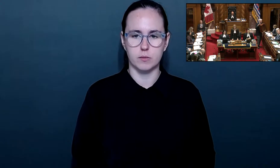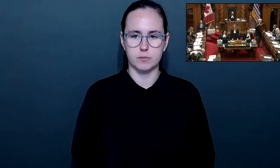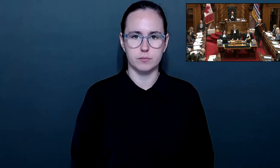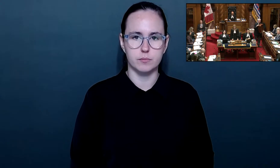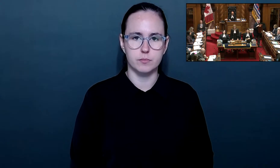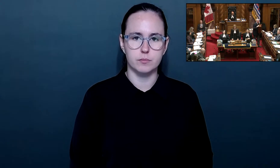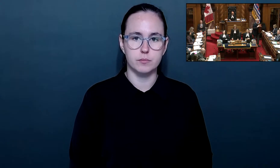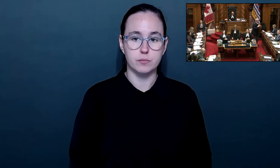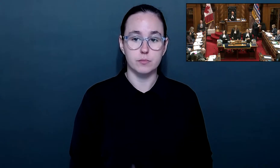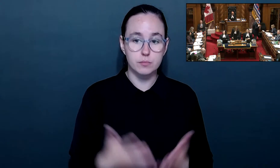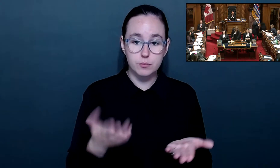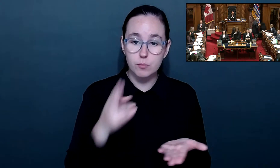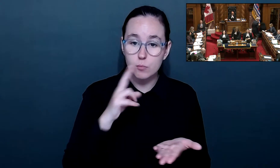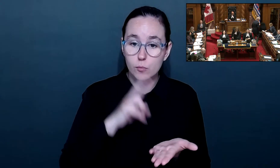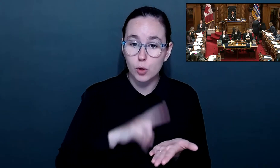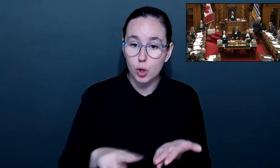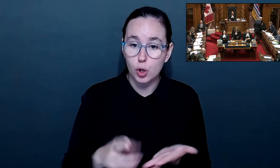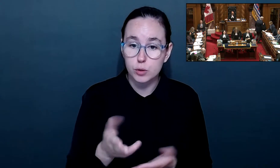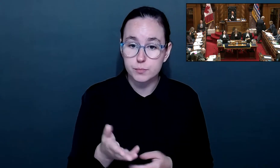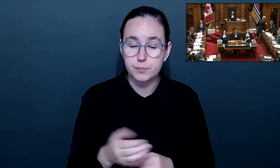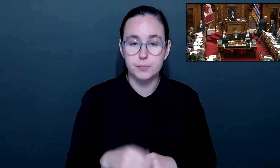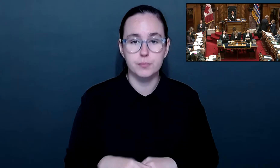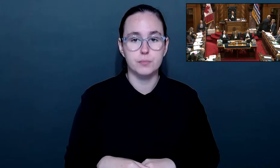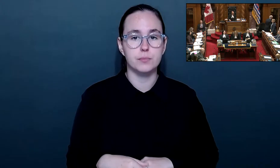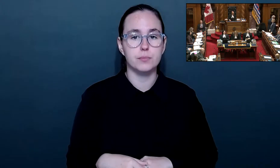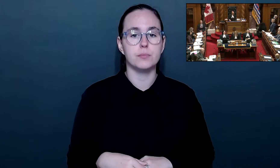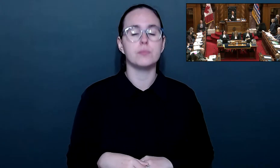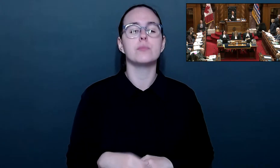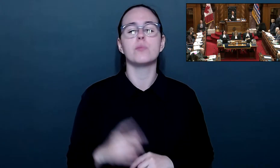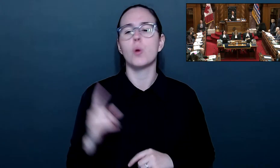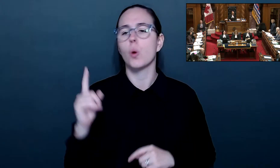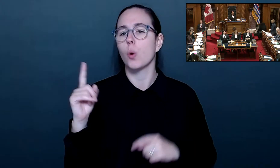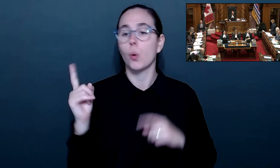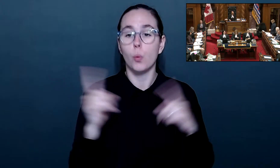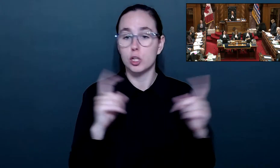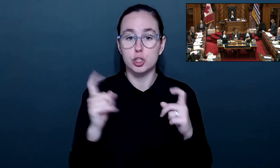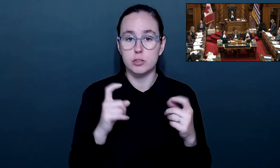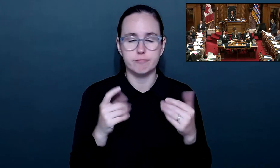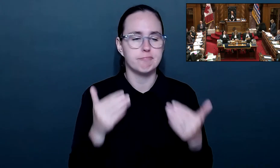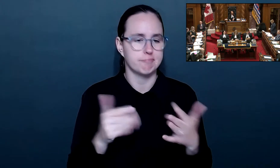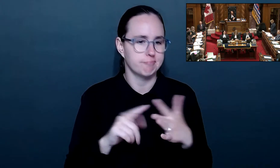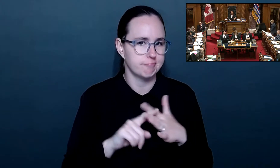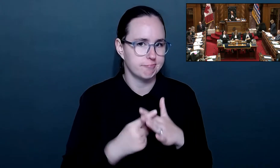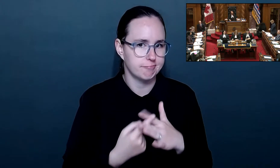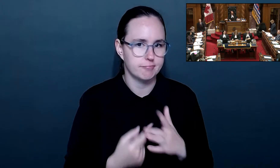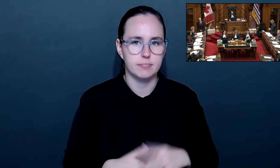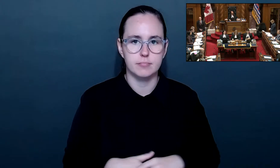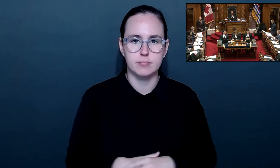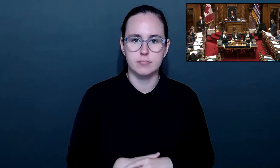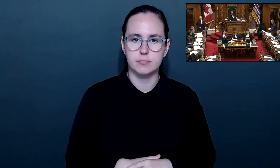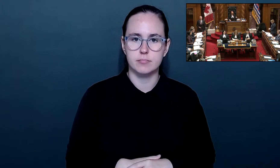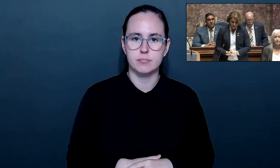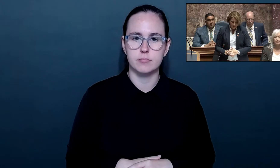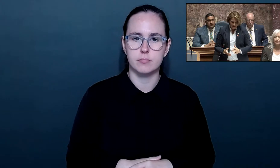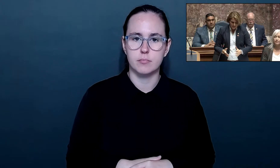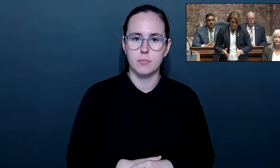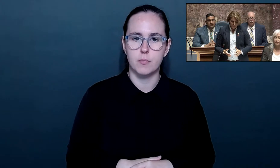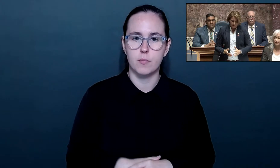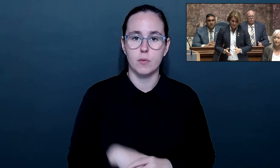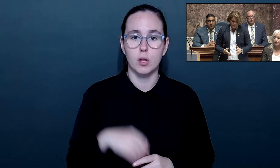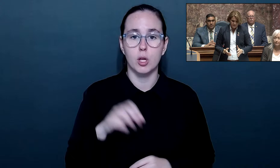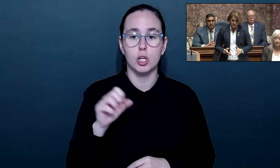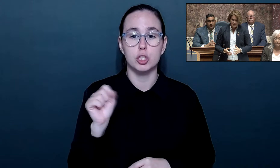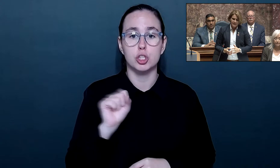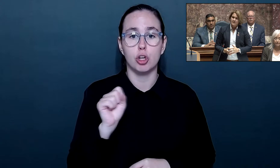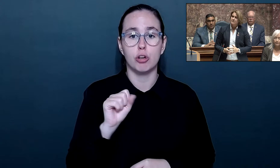Oral questions by members. Member for Surrey Cloverdale. Thank you, Mr. Speaker. The mass murder